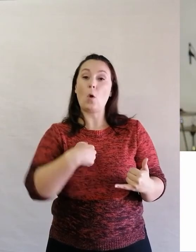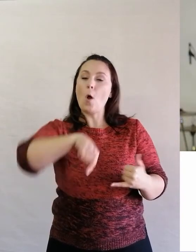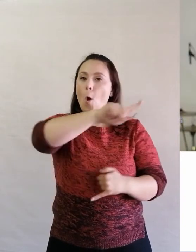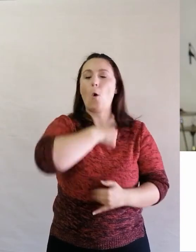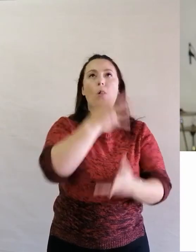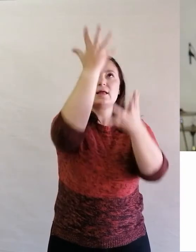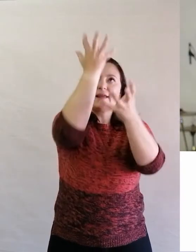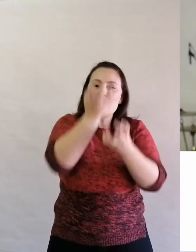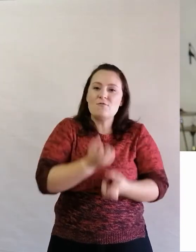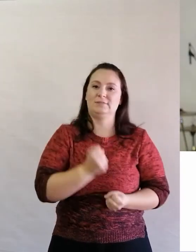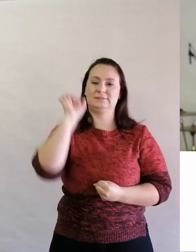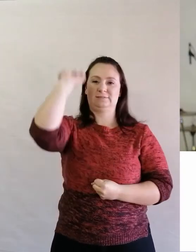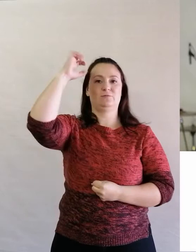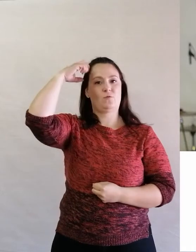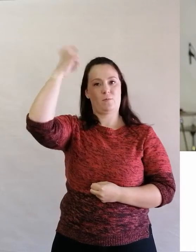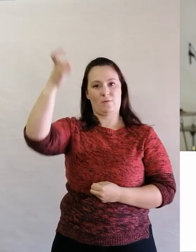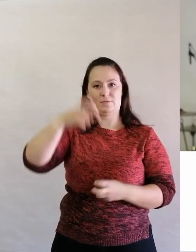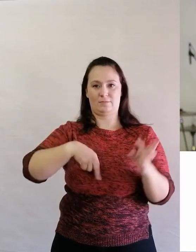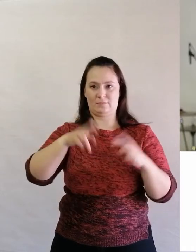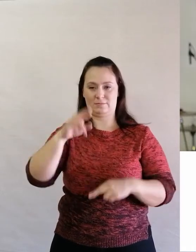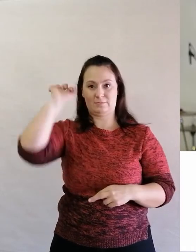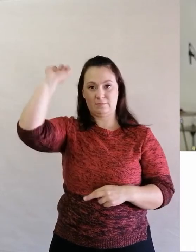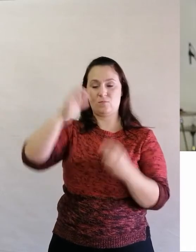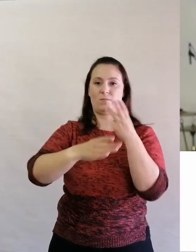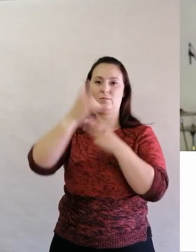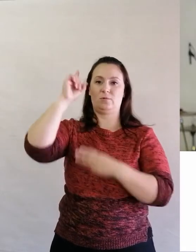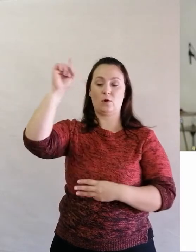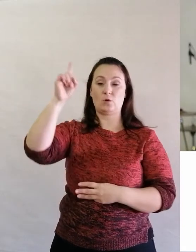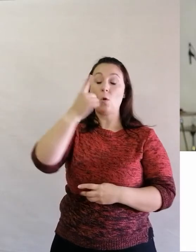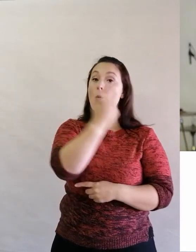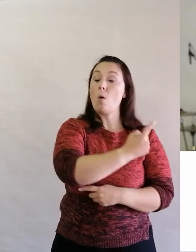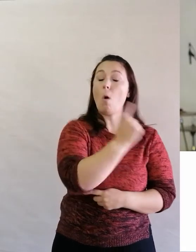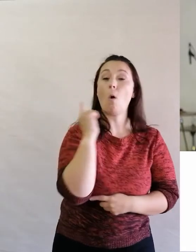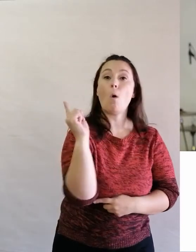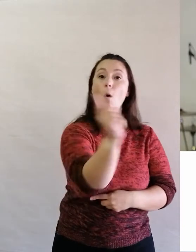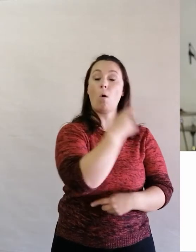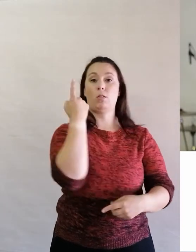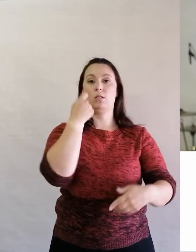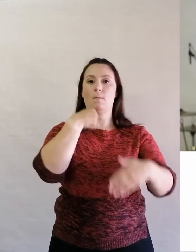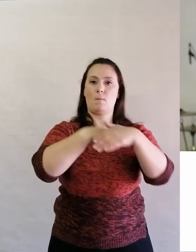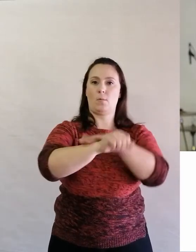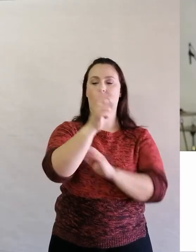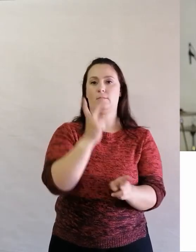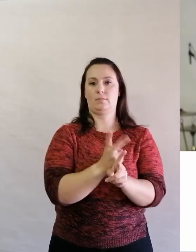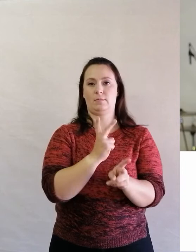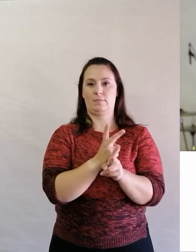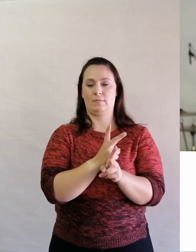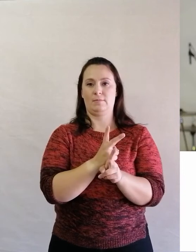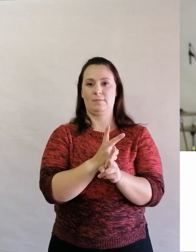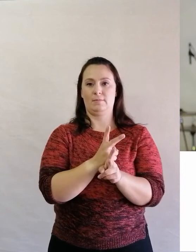inheritance. God has appointed all of us to be born again. And so as strong an